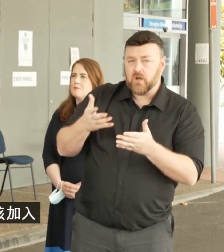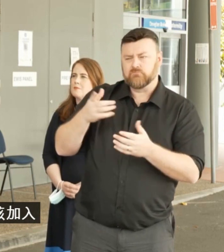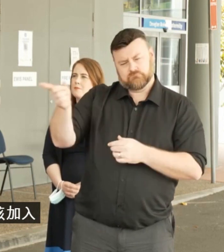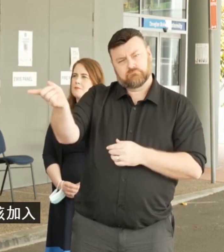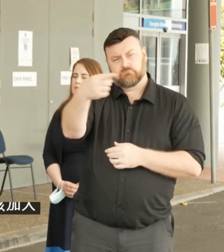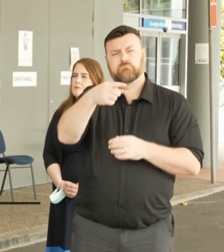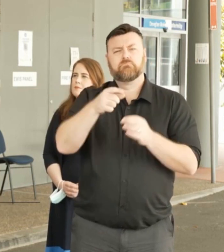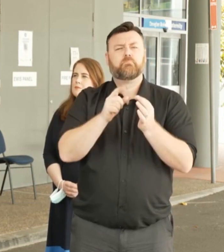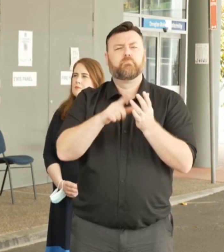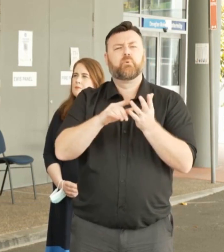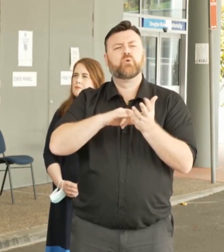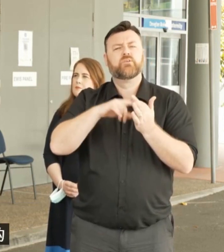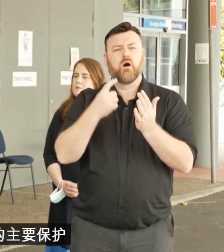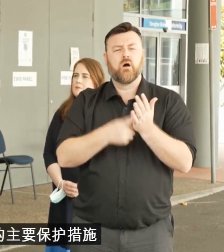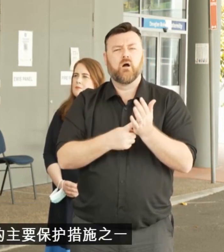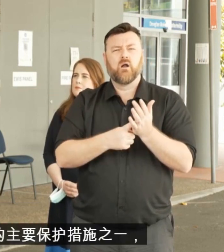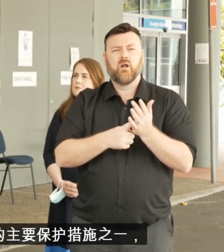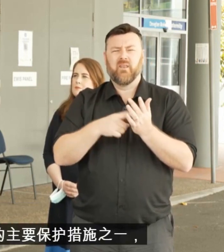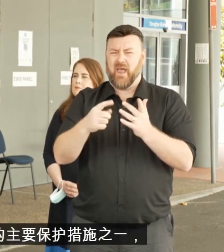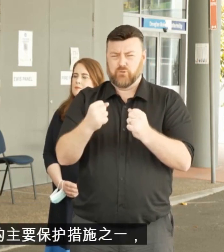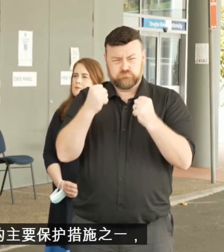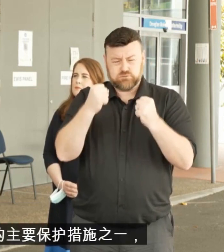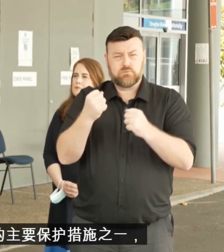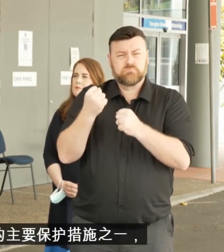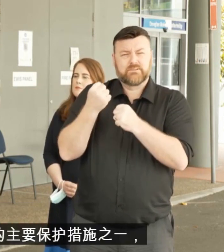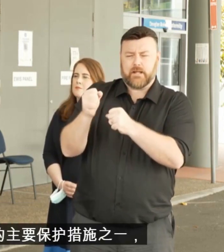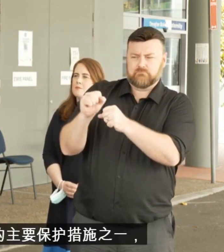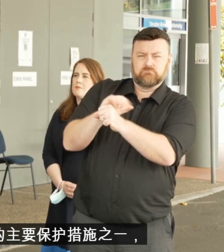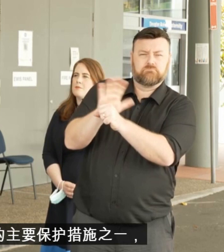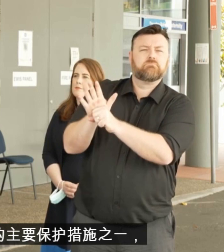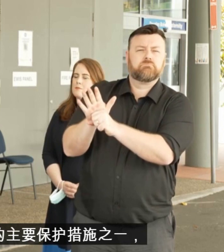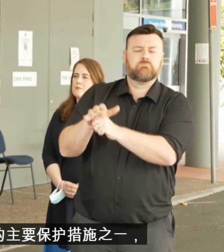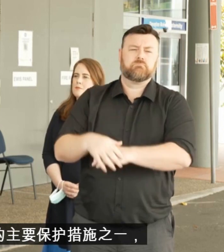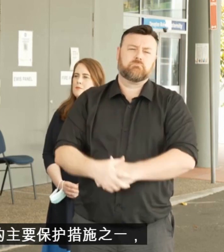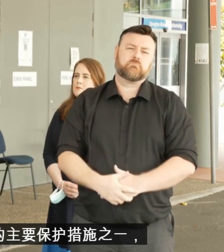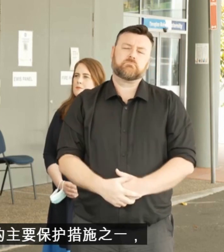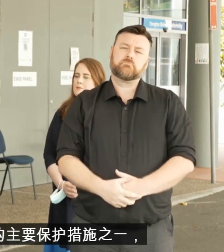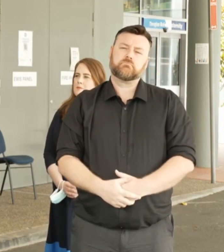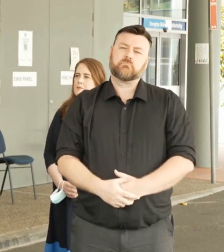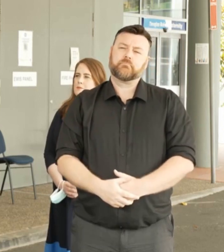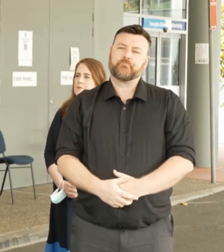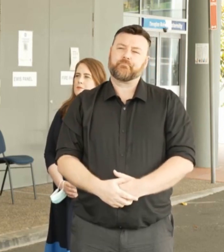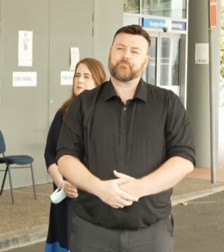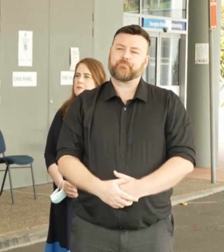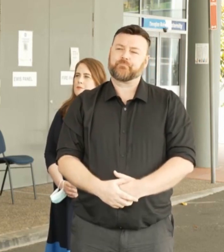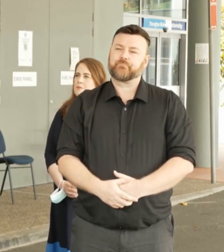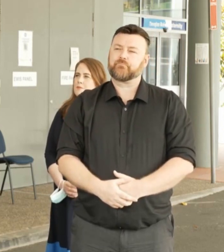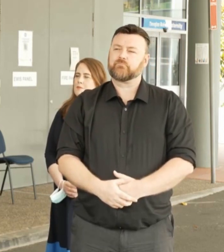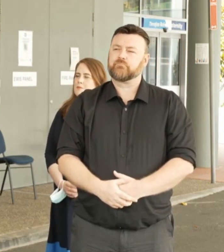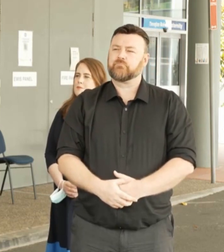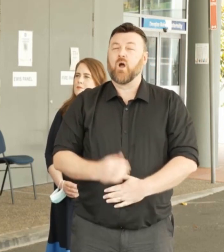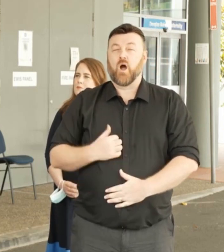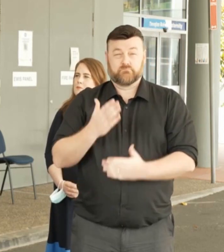one of the major protections that we can have against this worldwide pandemic. I think everybody would remember